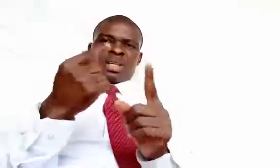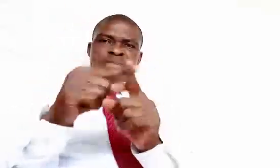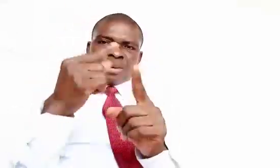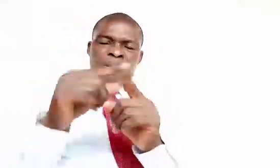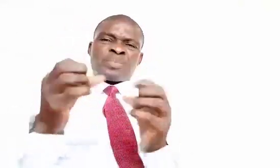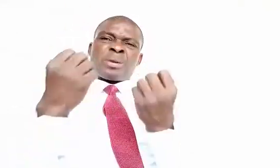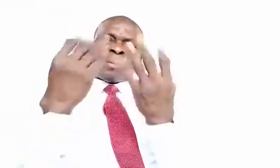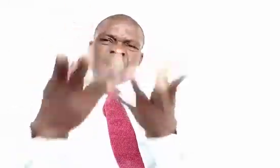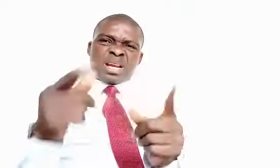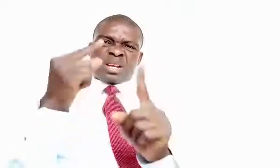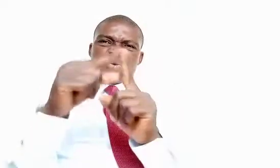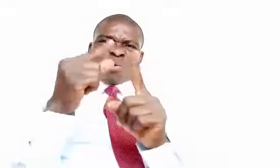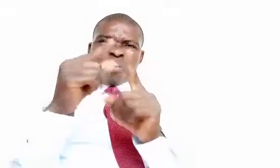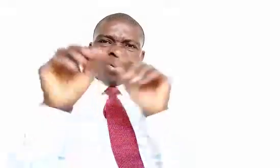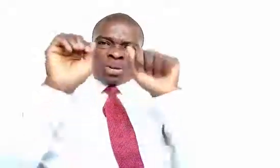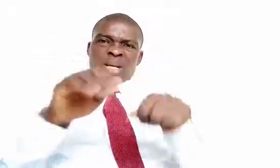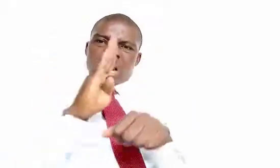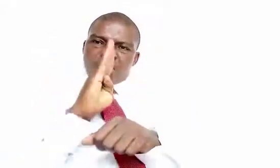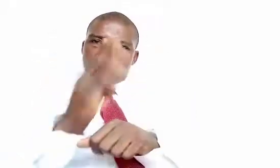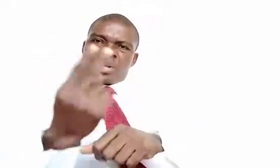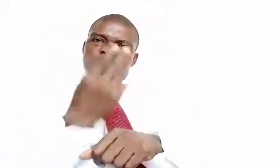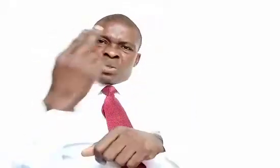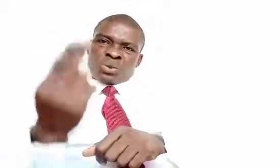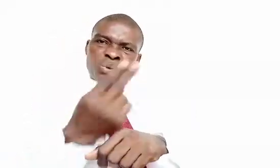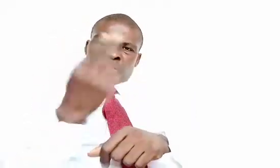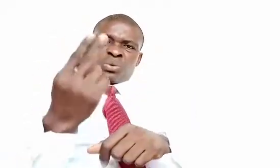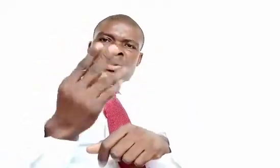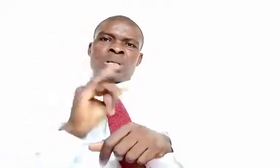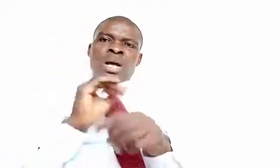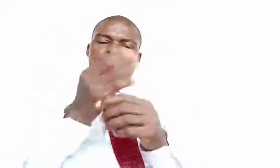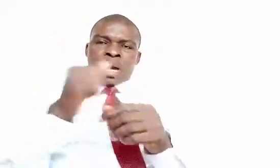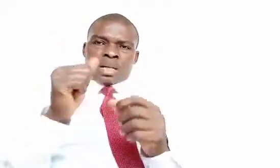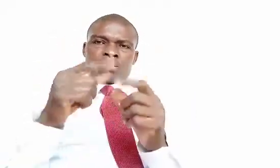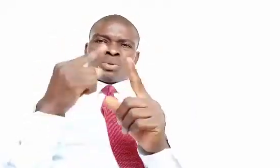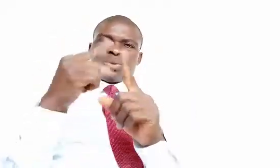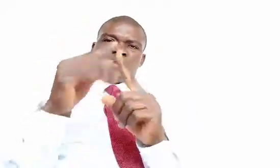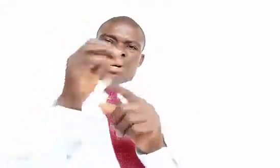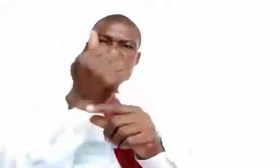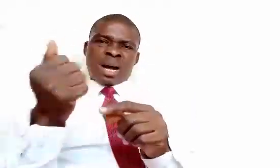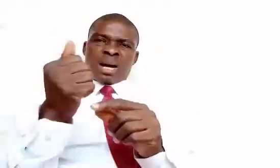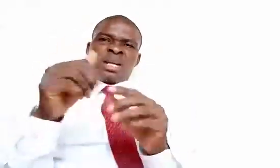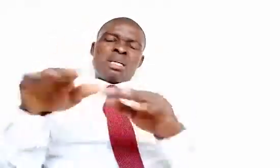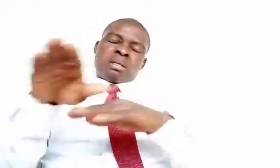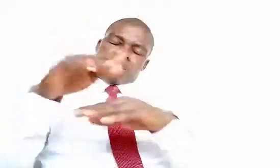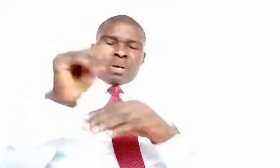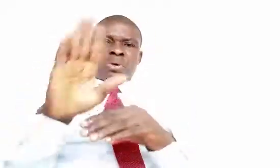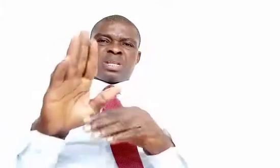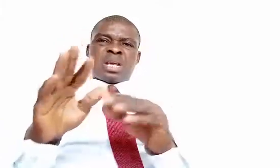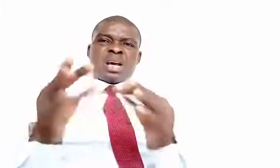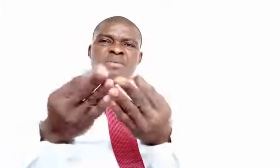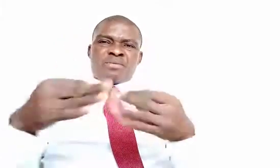Many words can be used as both adverbs and adjectives depending on their functions in a